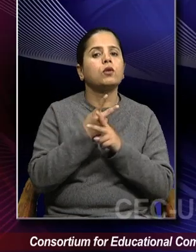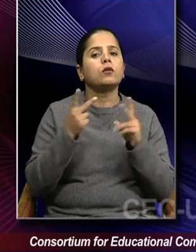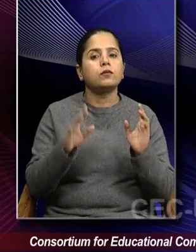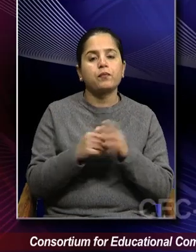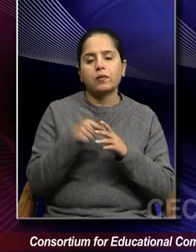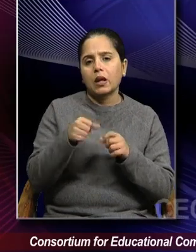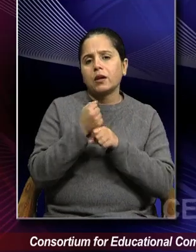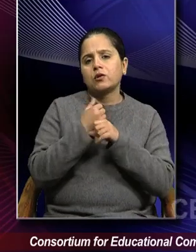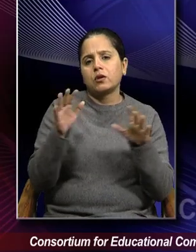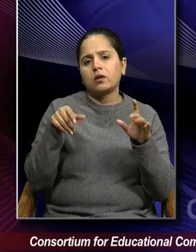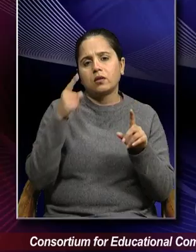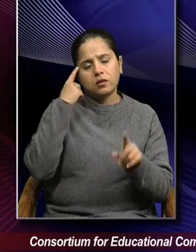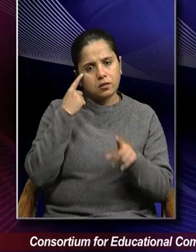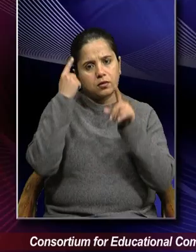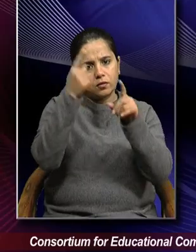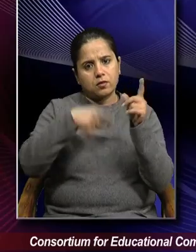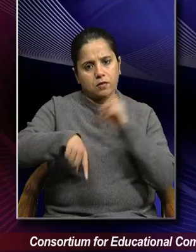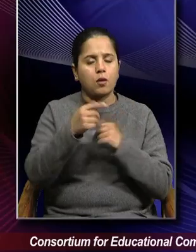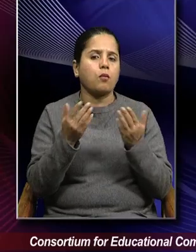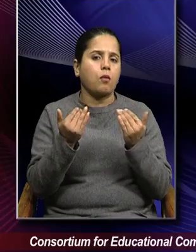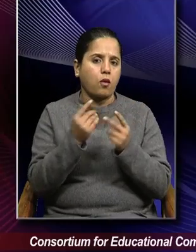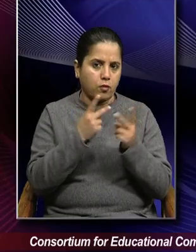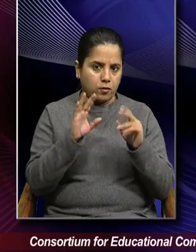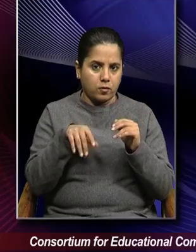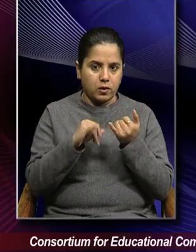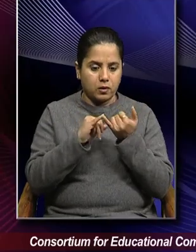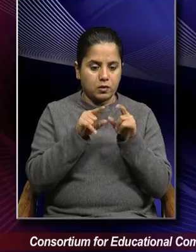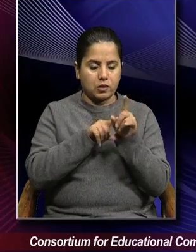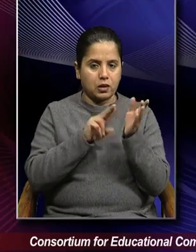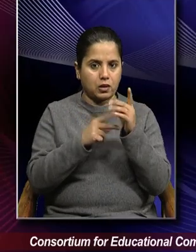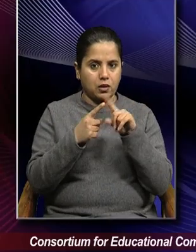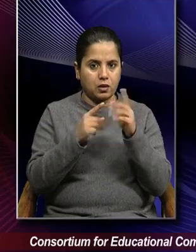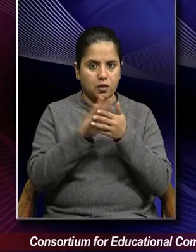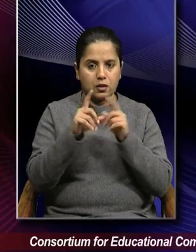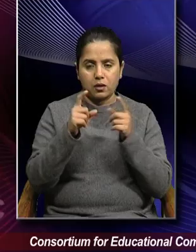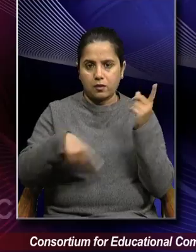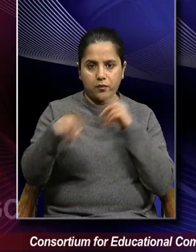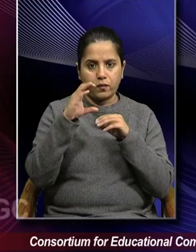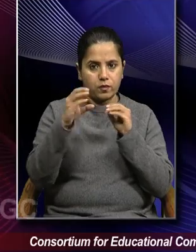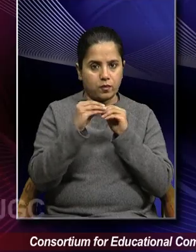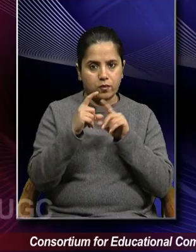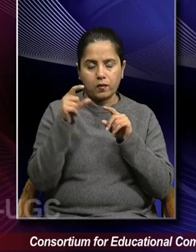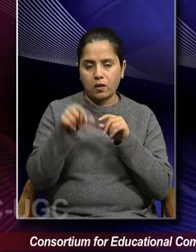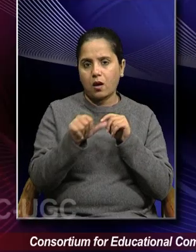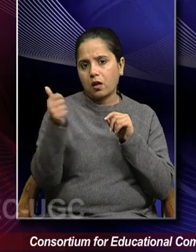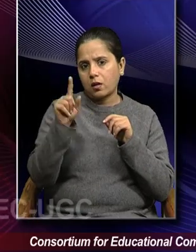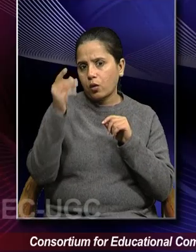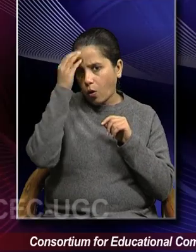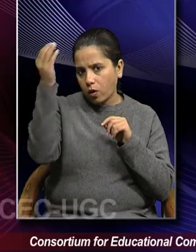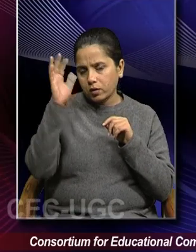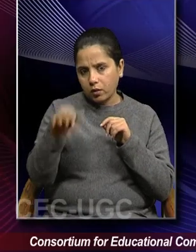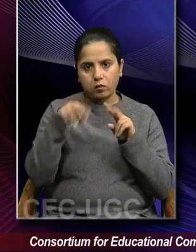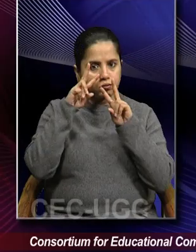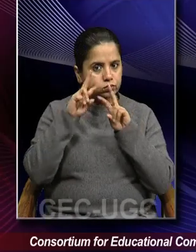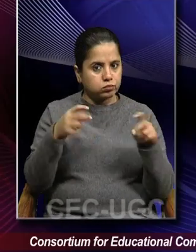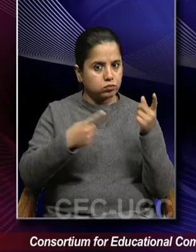And general purpose models are possible. Synthetic CBDC is also an alternative concept which is being studied, which